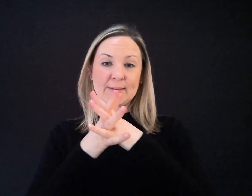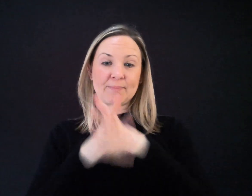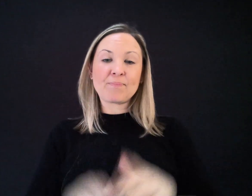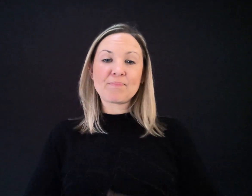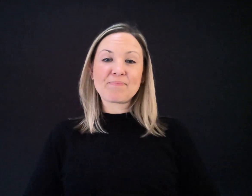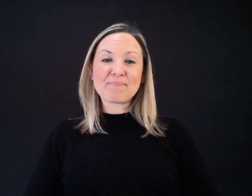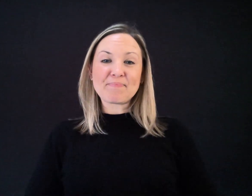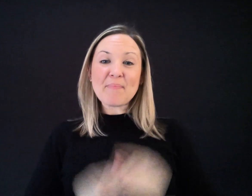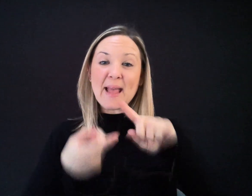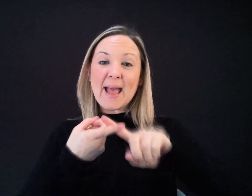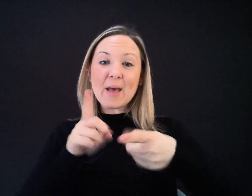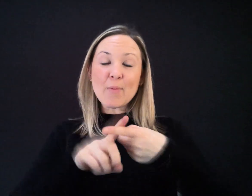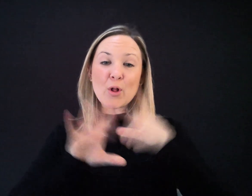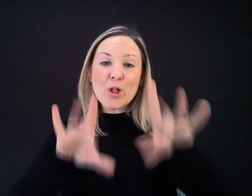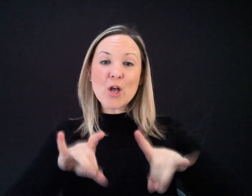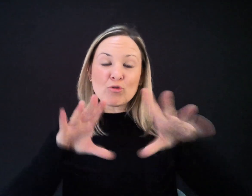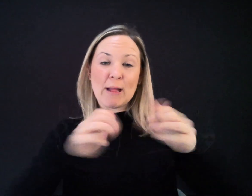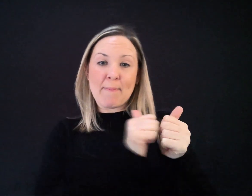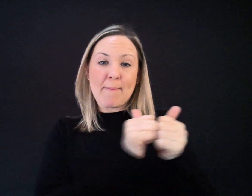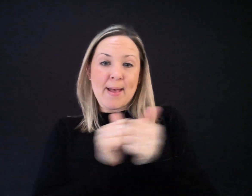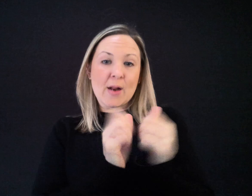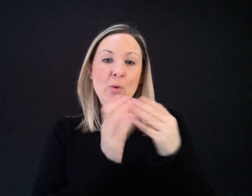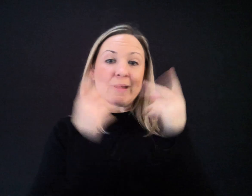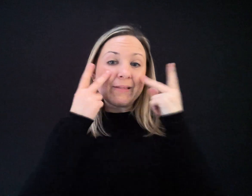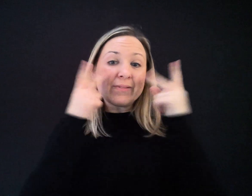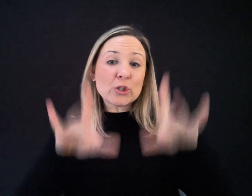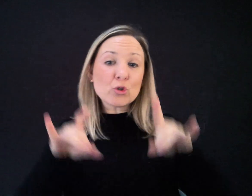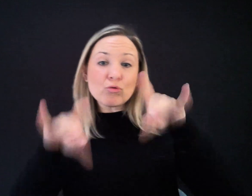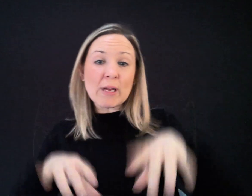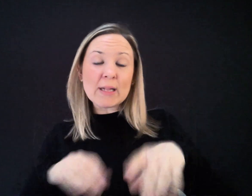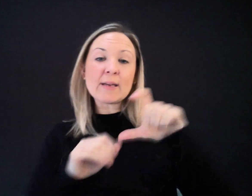Able Australia partnered with Vision Australia, Charge Syndrome, Australasia,